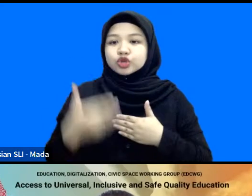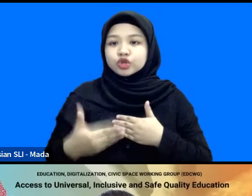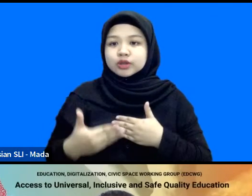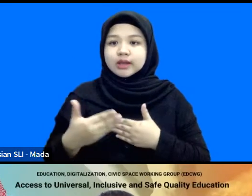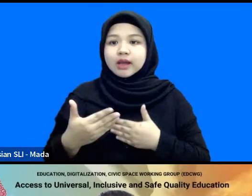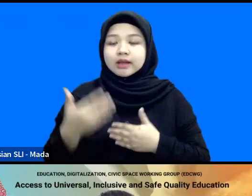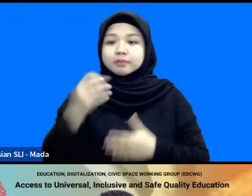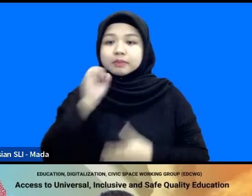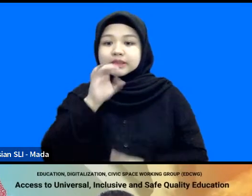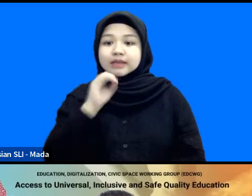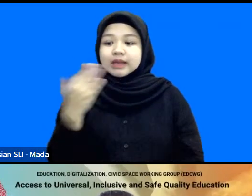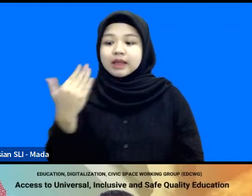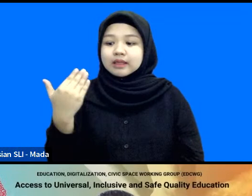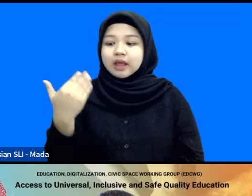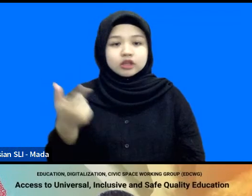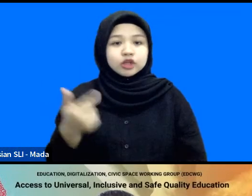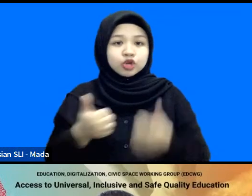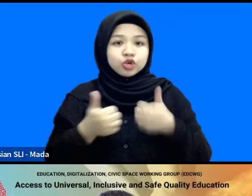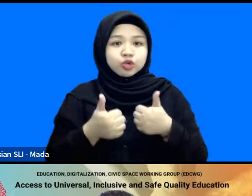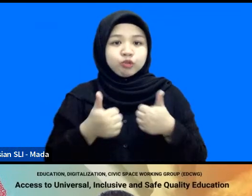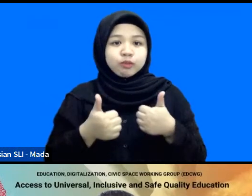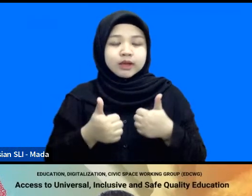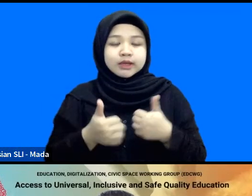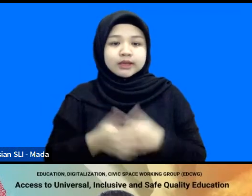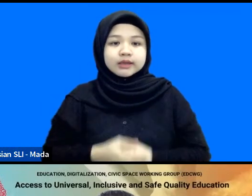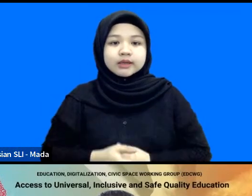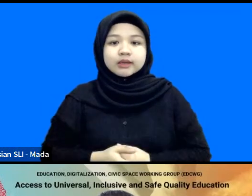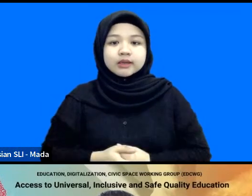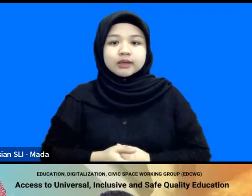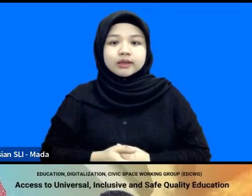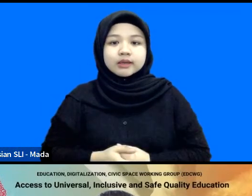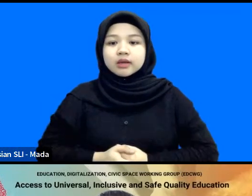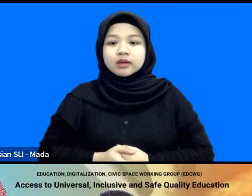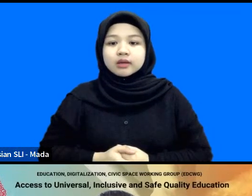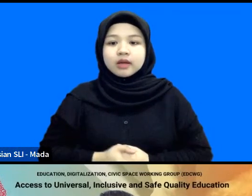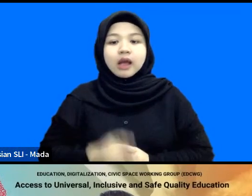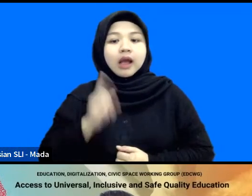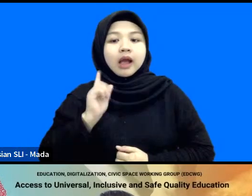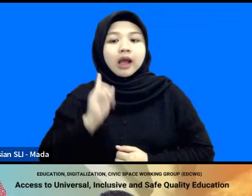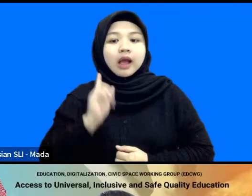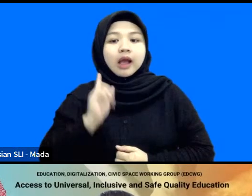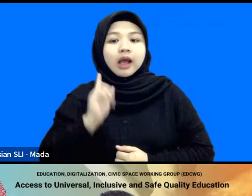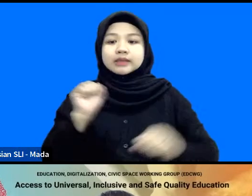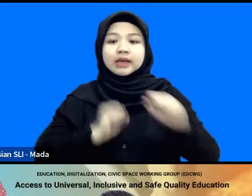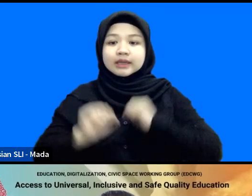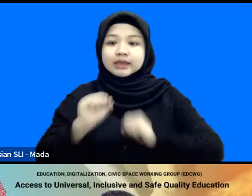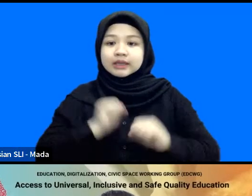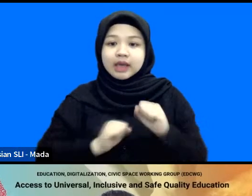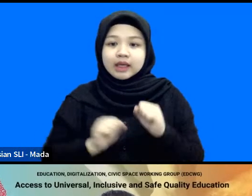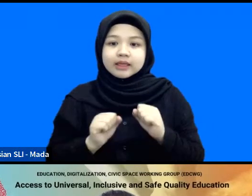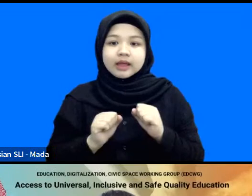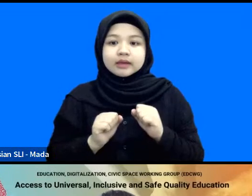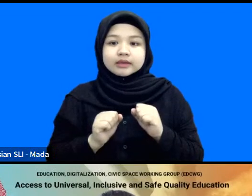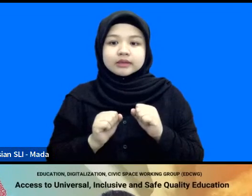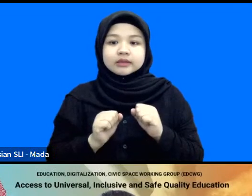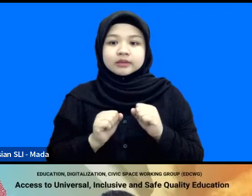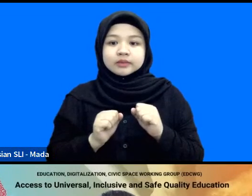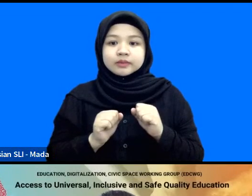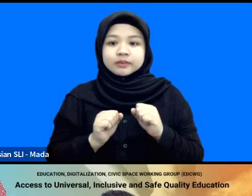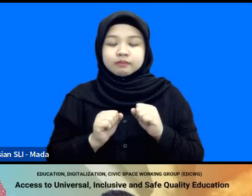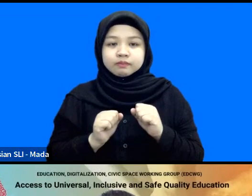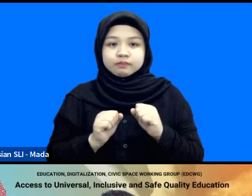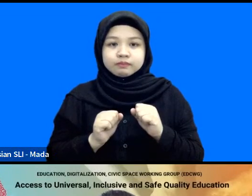locally led activity and organizations. And one of the recommendations on my long list of eight things on that slide was